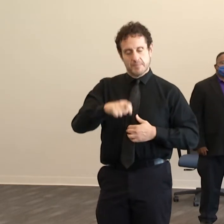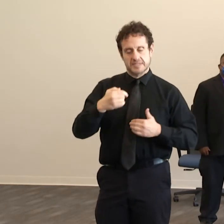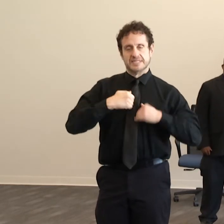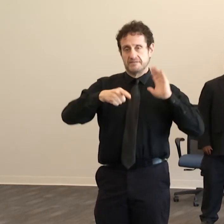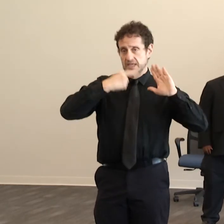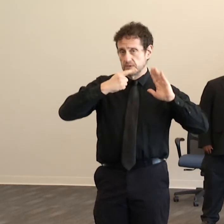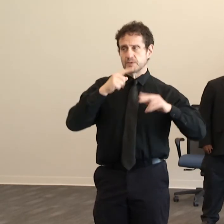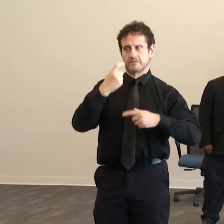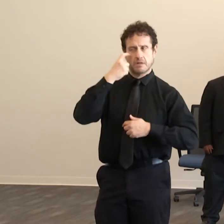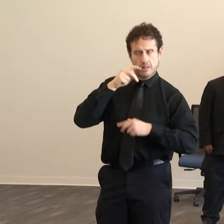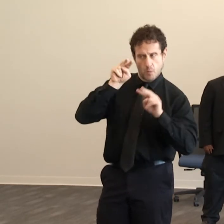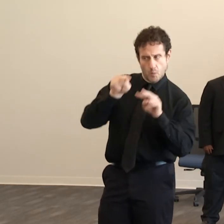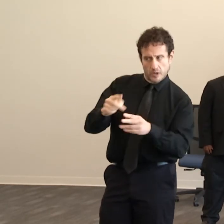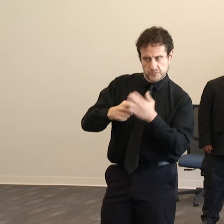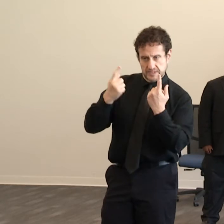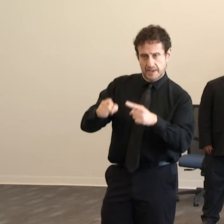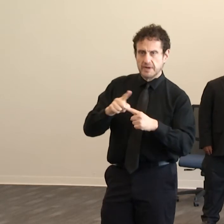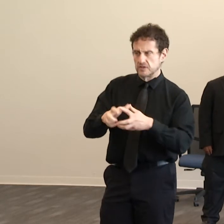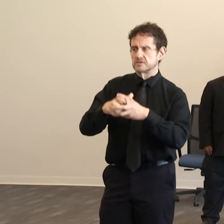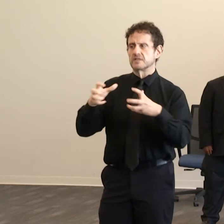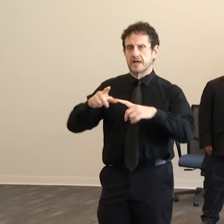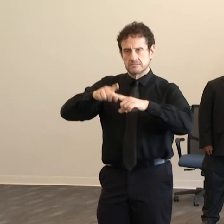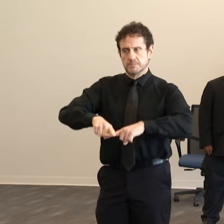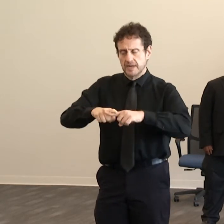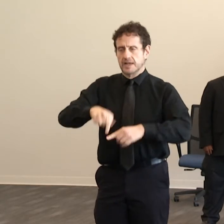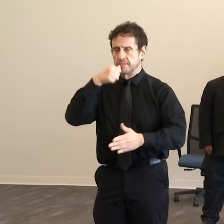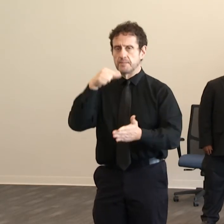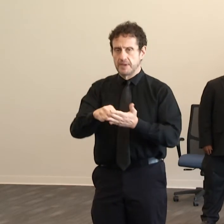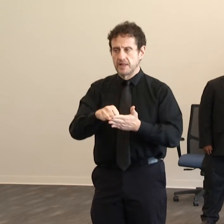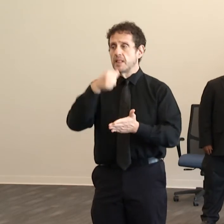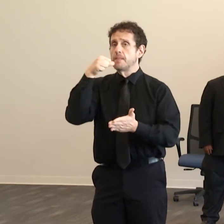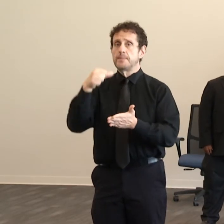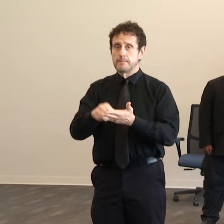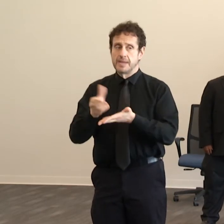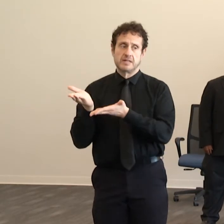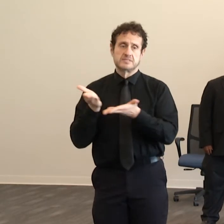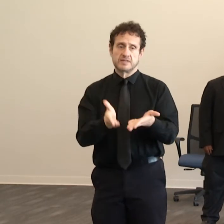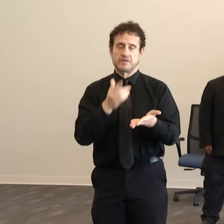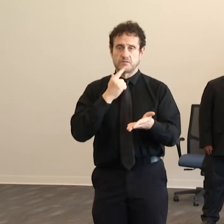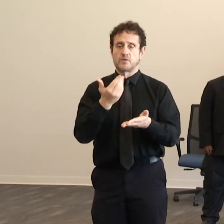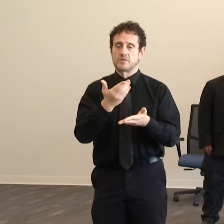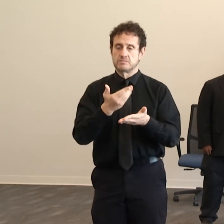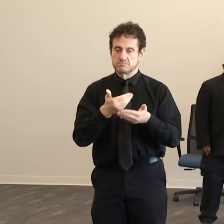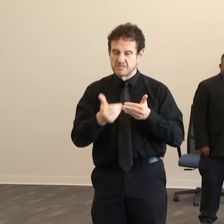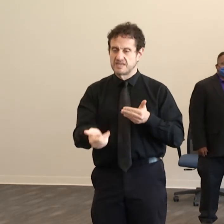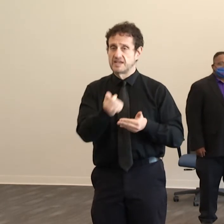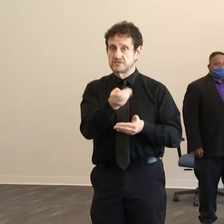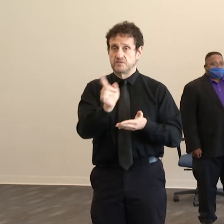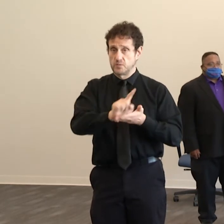eye on them. There's a lot at stake. And the mail movement in the next few weeks is going to decide this election.